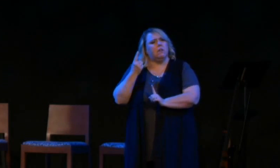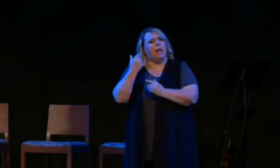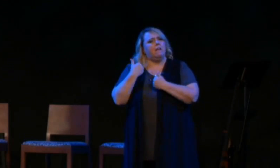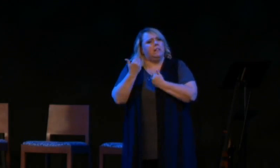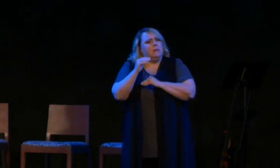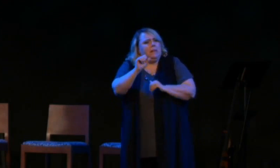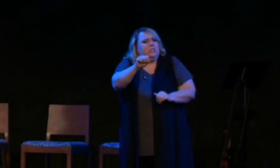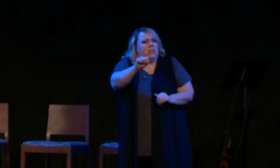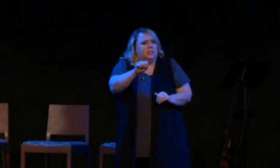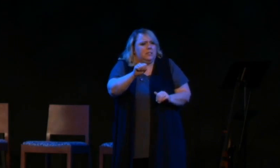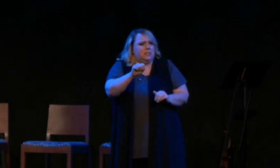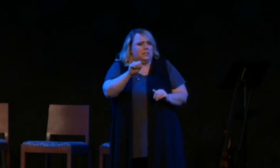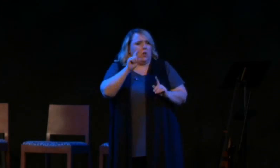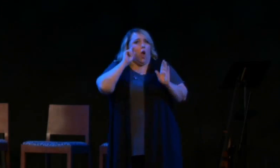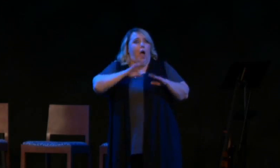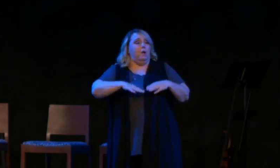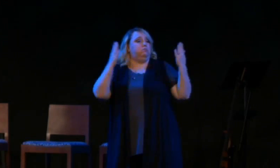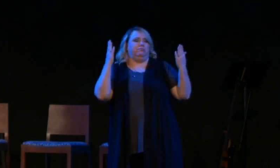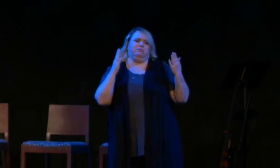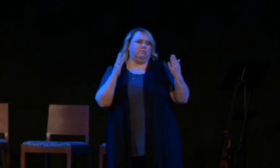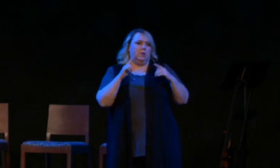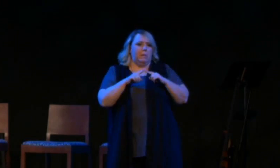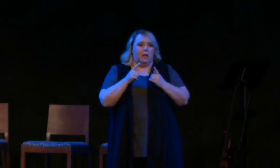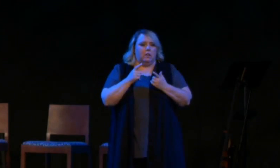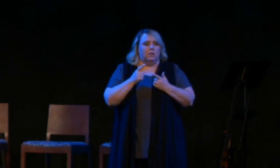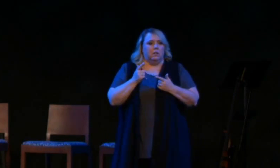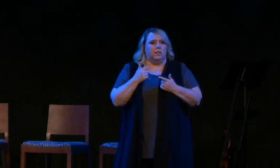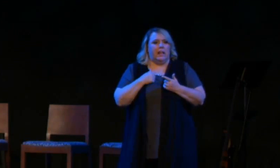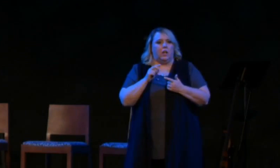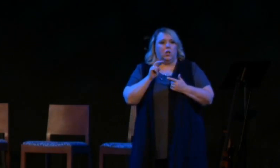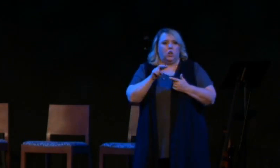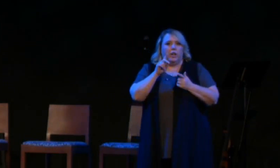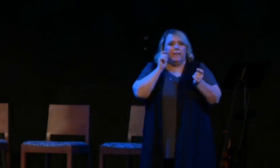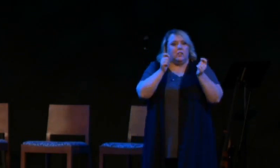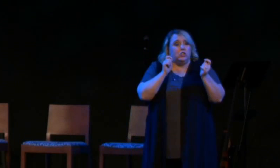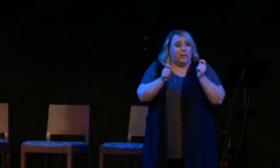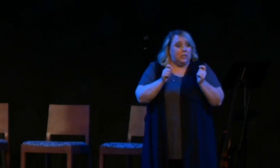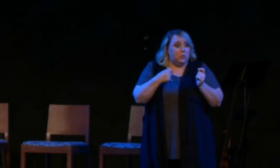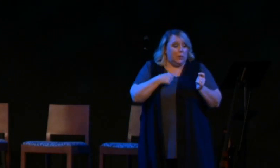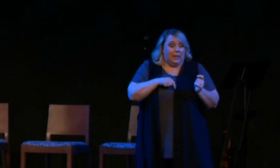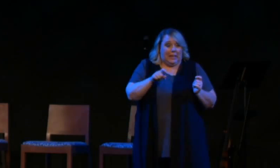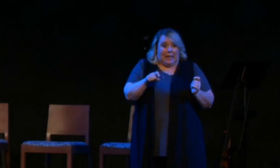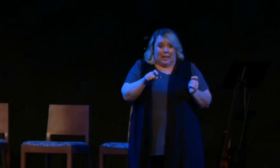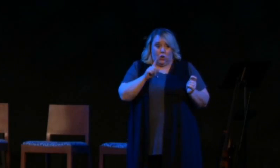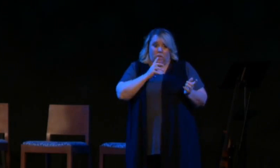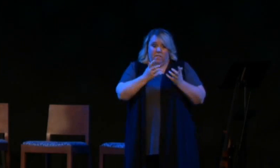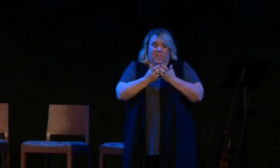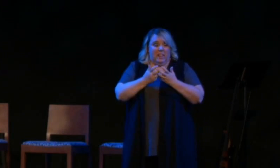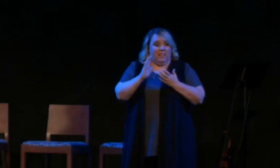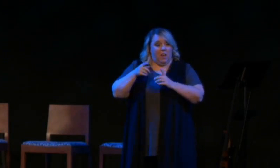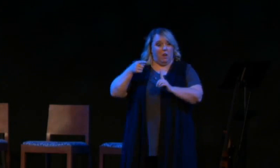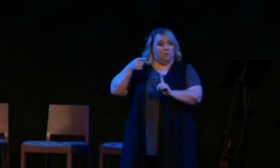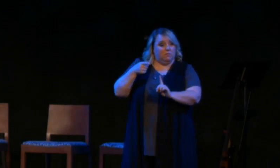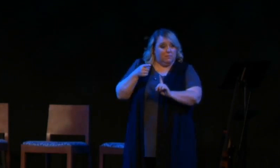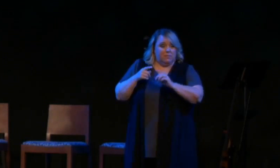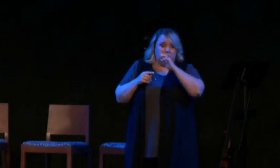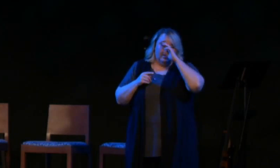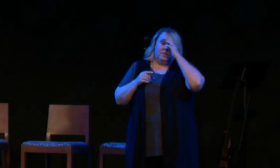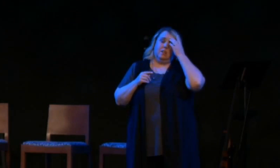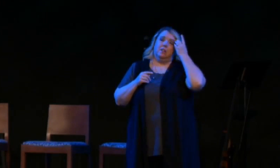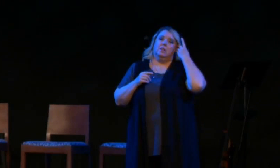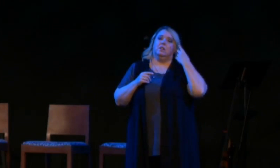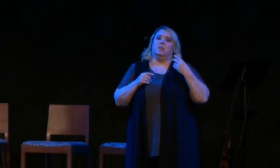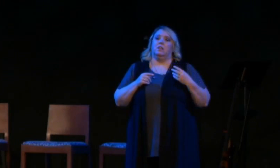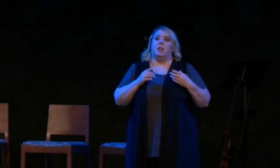limits. And in some places, they do that formally by voting on what the changes need to be to fit their context. In other places, they are much